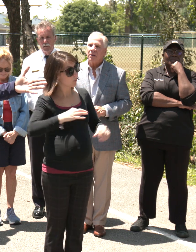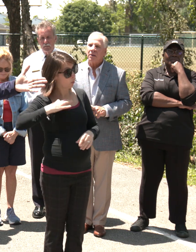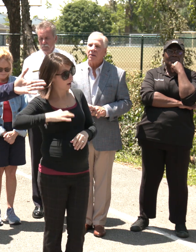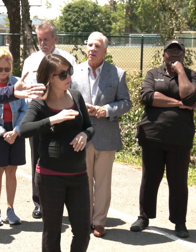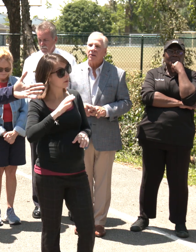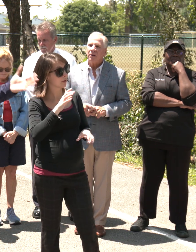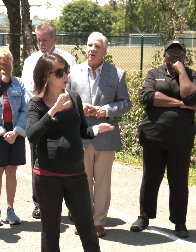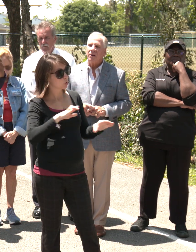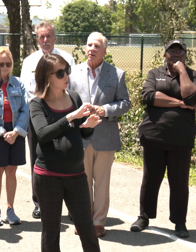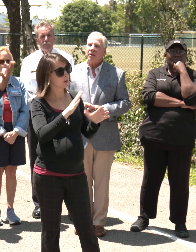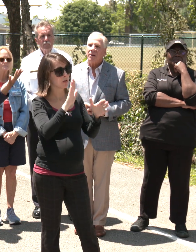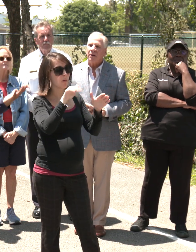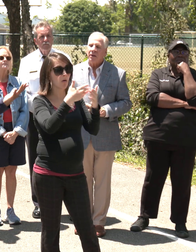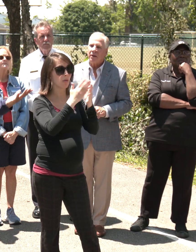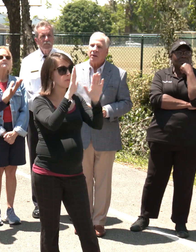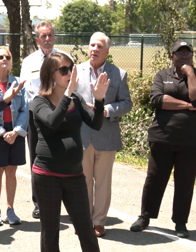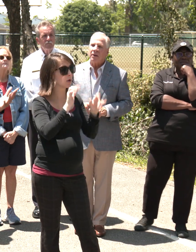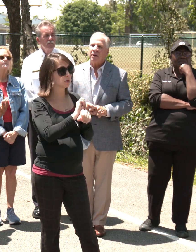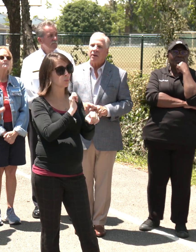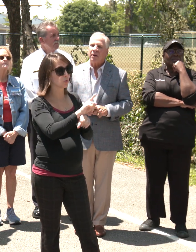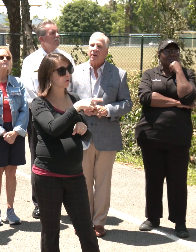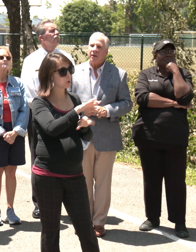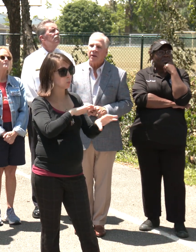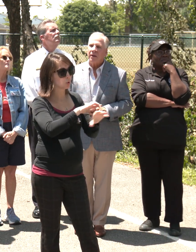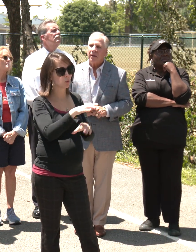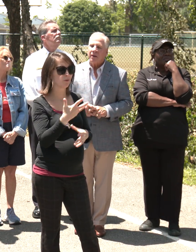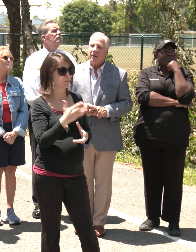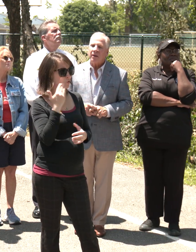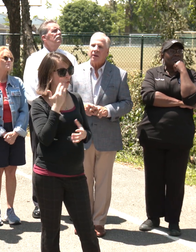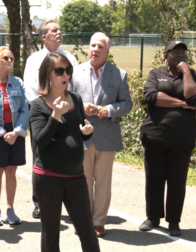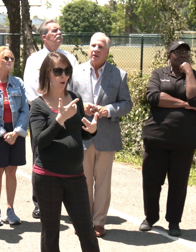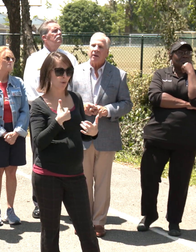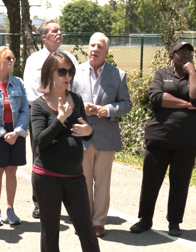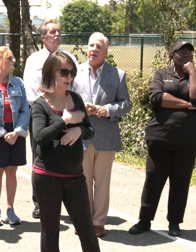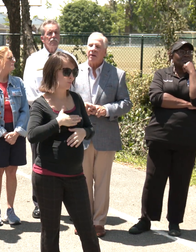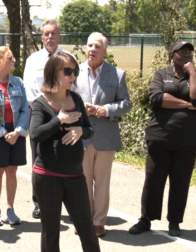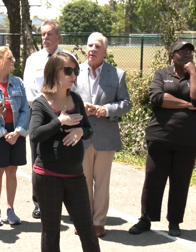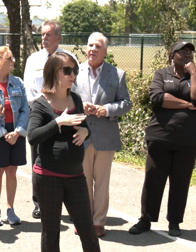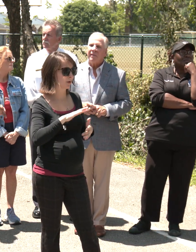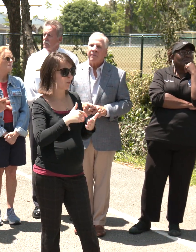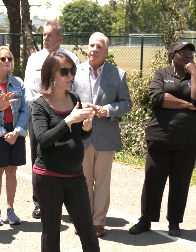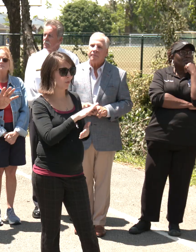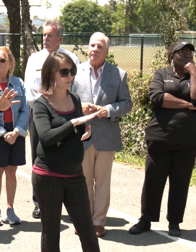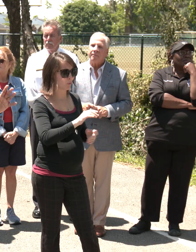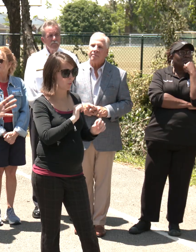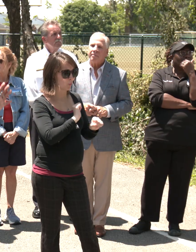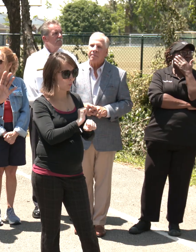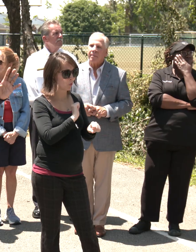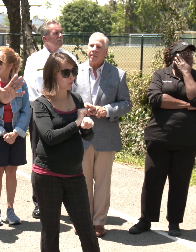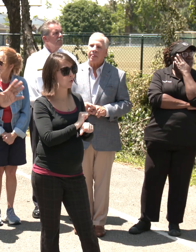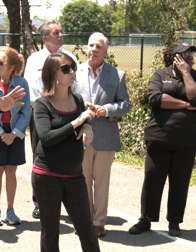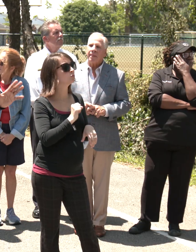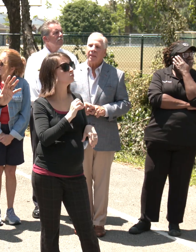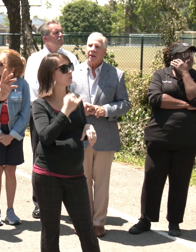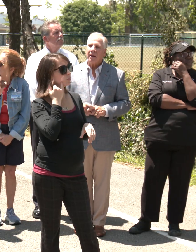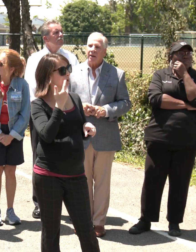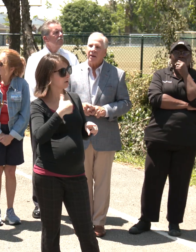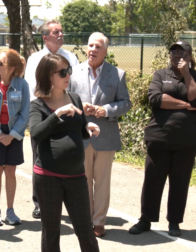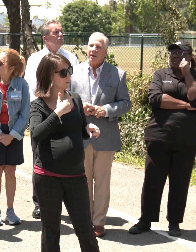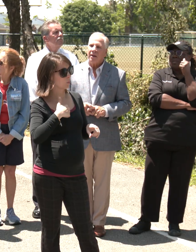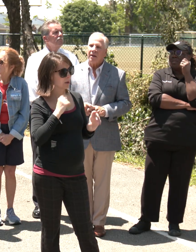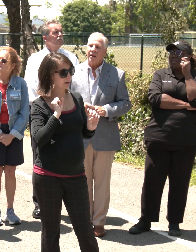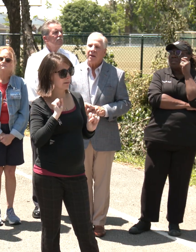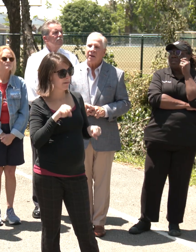tremendous work that you all are doing, that you know how much I appreciate. And so if we get that